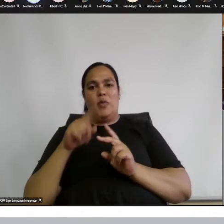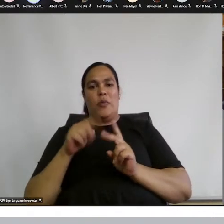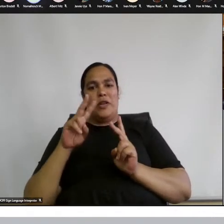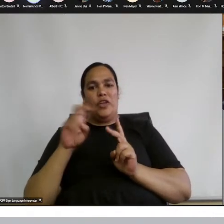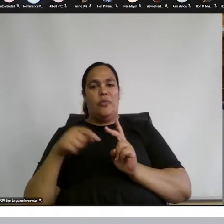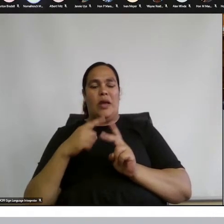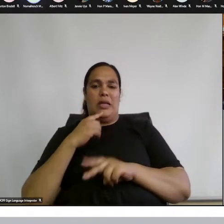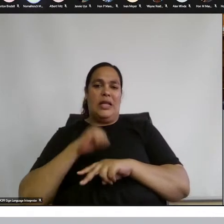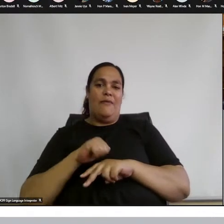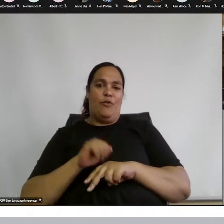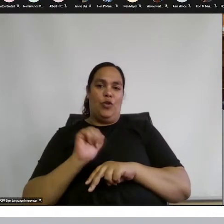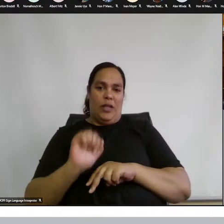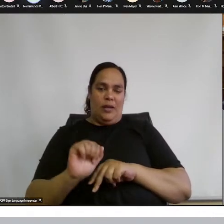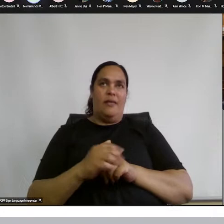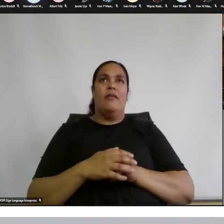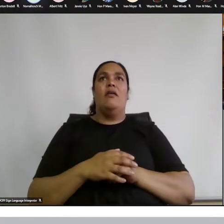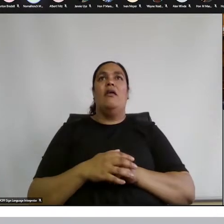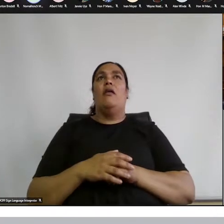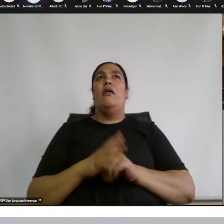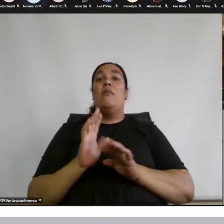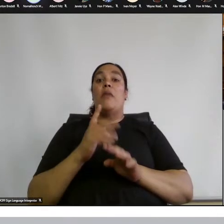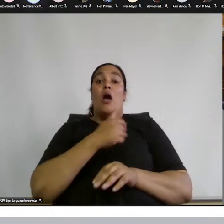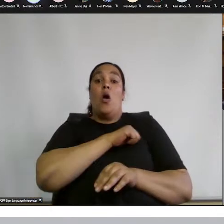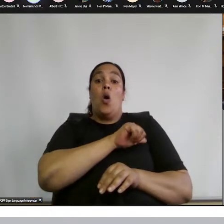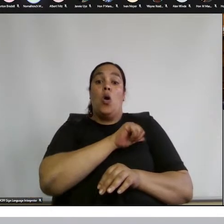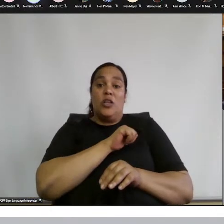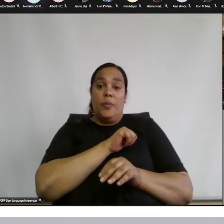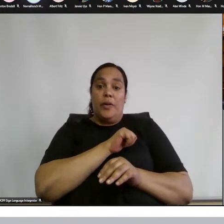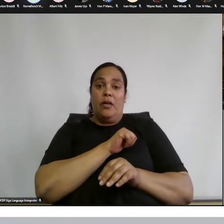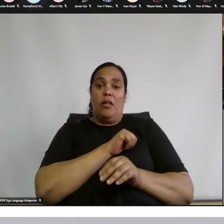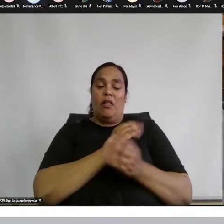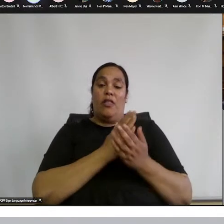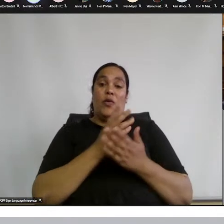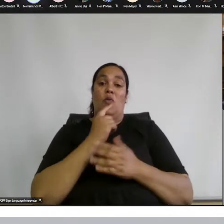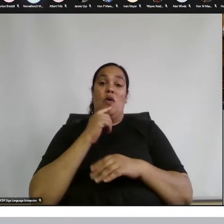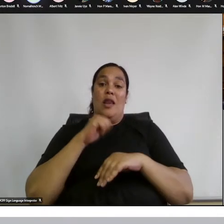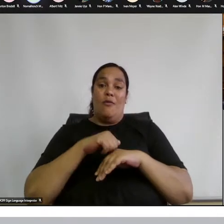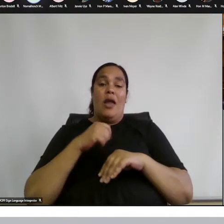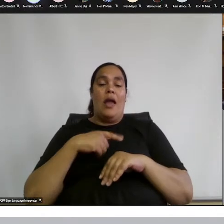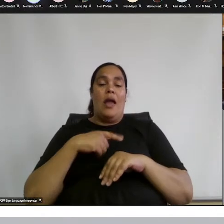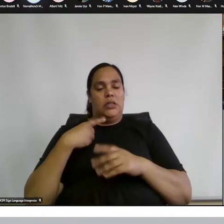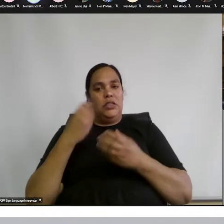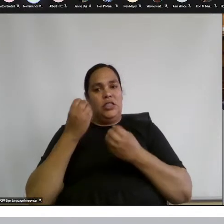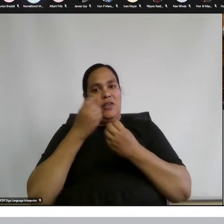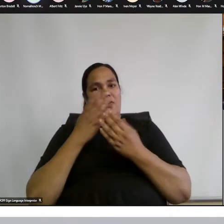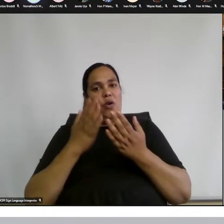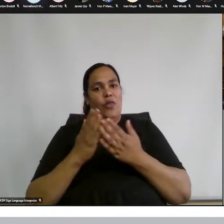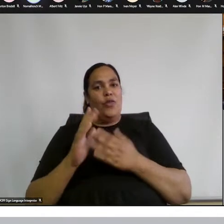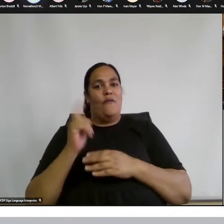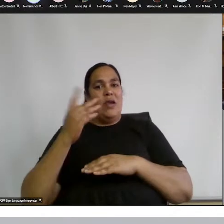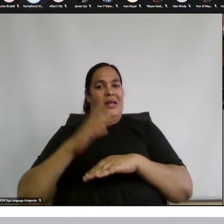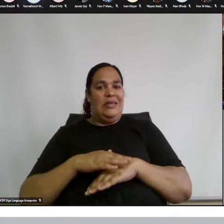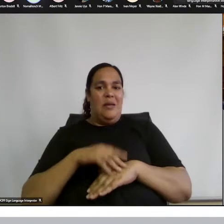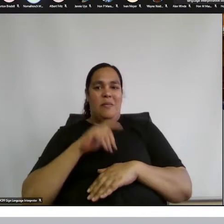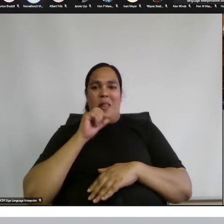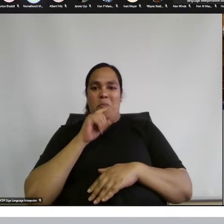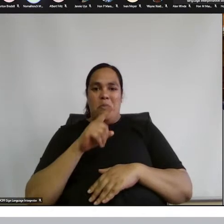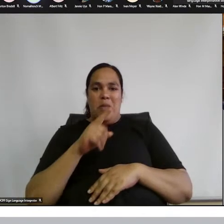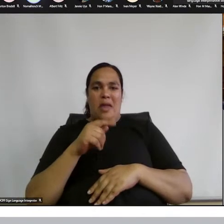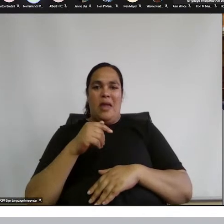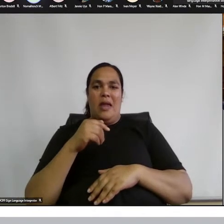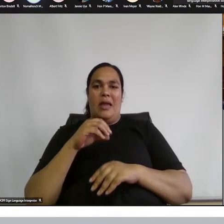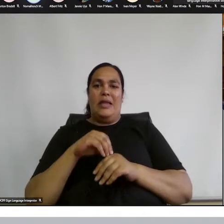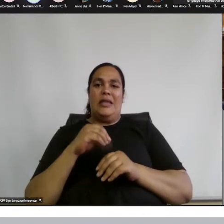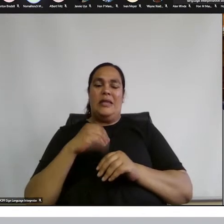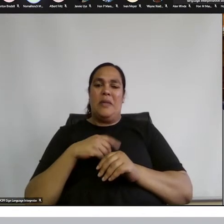of the Klipfontein. Just the hospital stroke Klipfontein, I did indicate it during the first time when I am in my